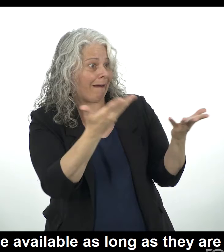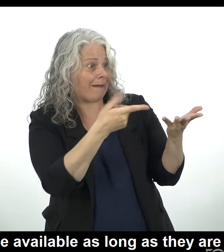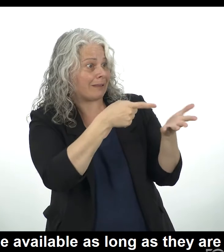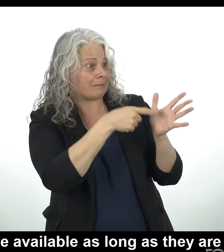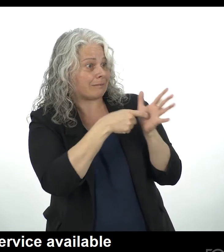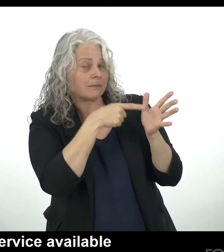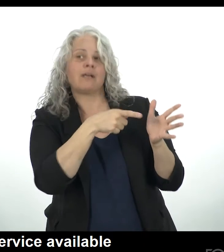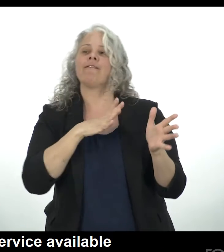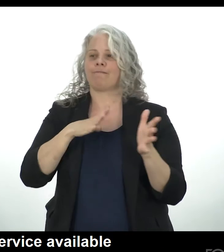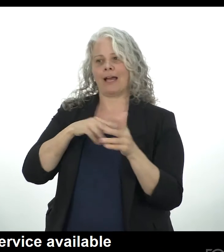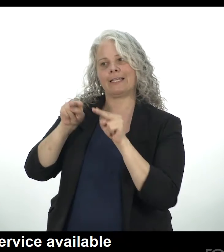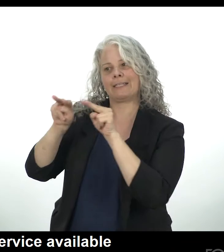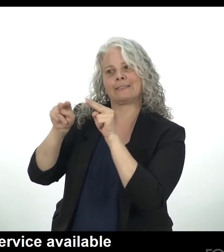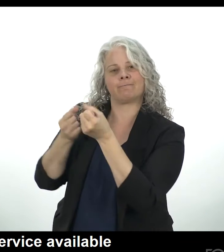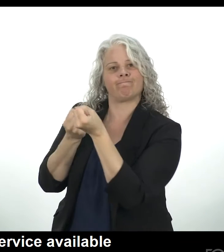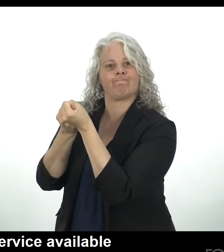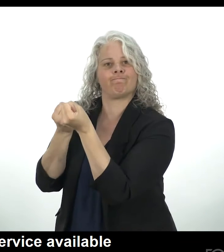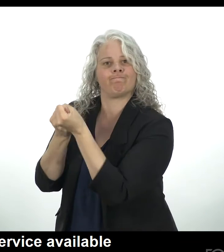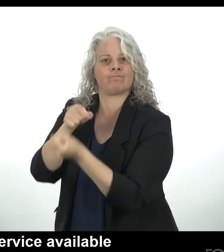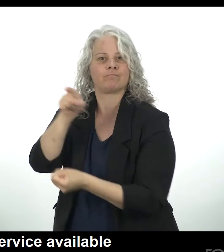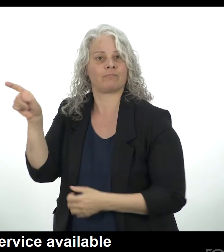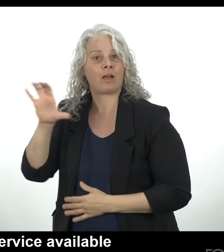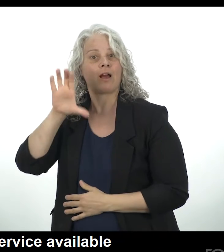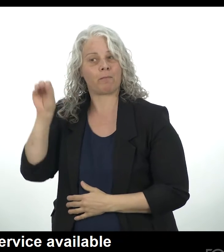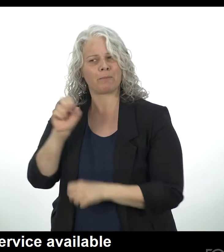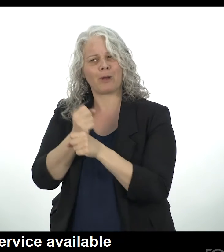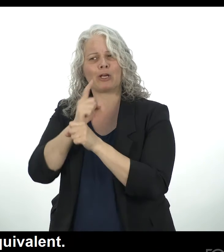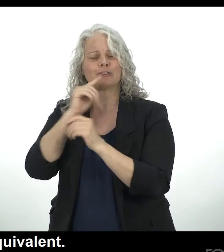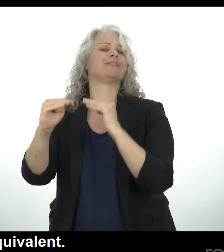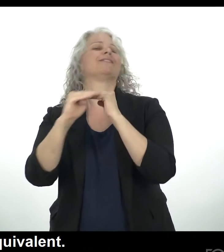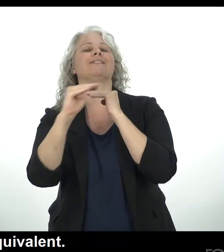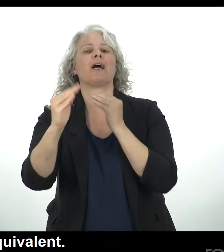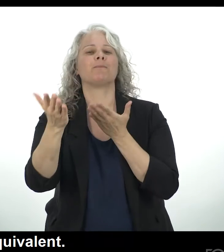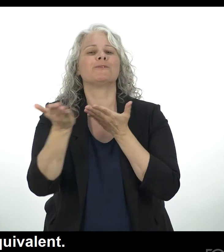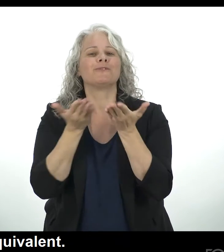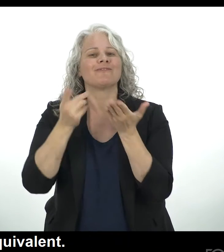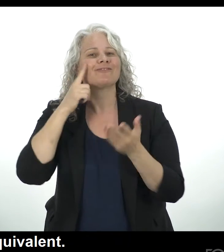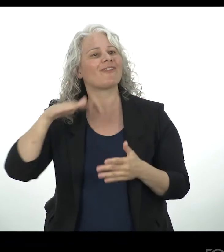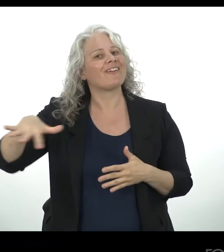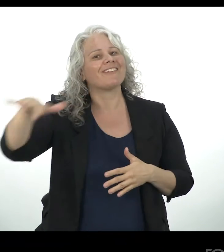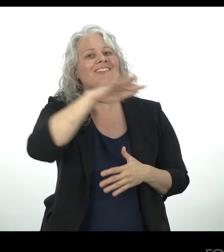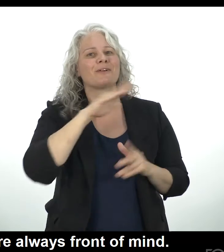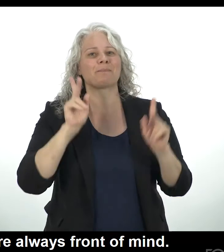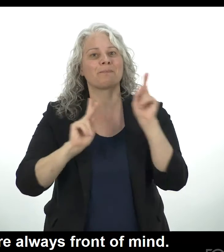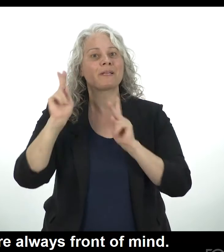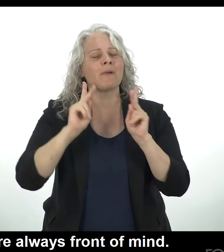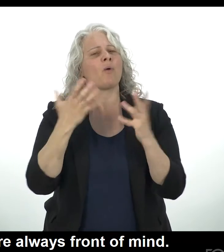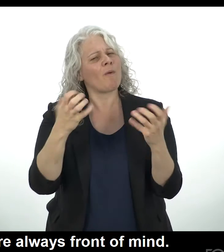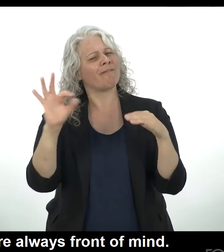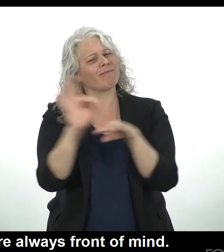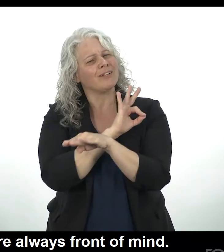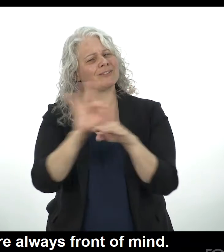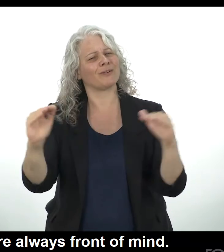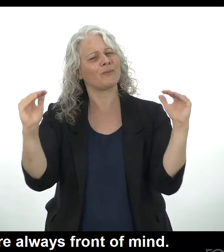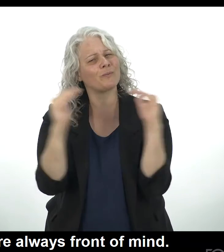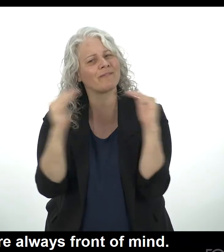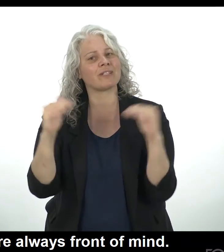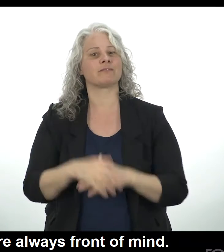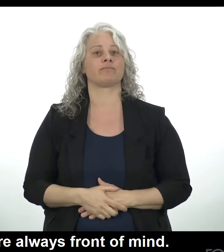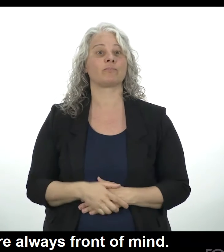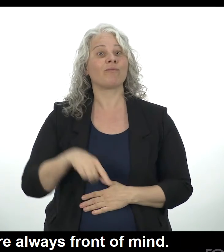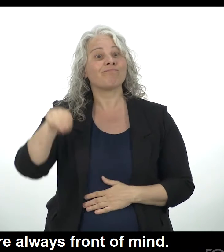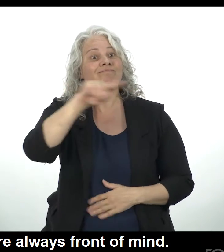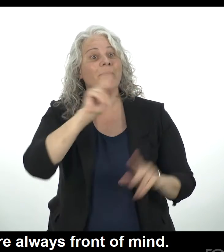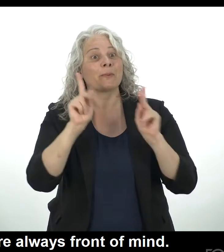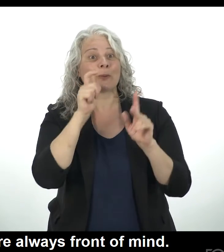as long as they are necessary to keep the service available and functionally equivalent. So the users of these services